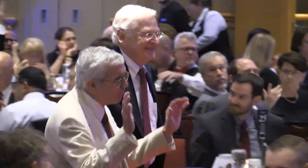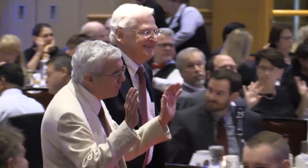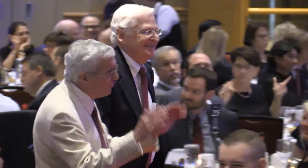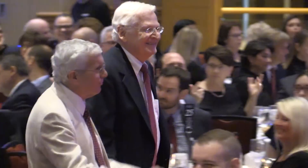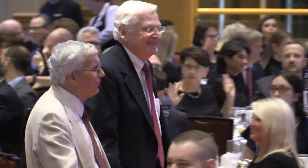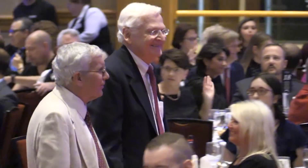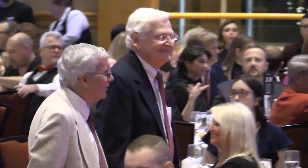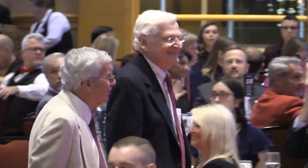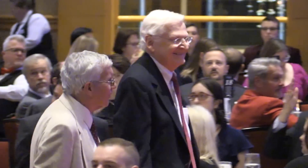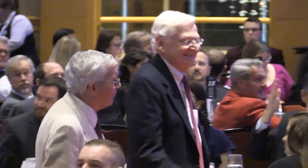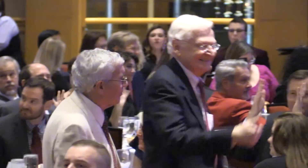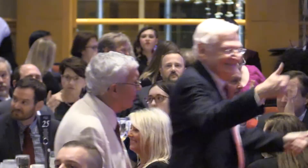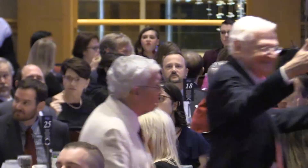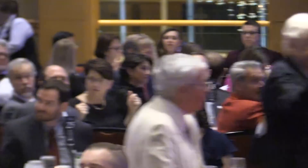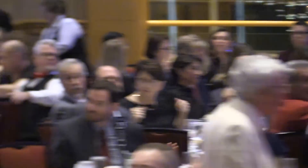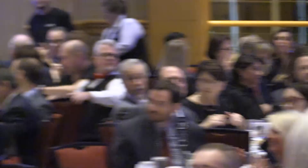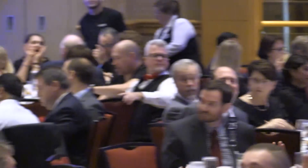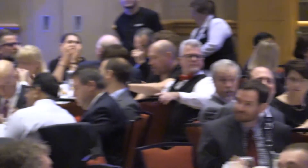Next, we have Gary Vale.